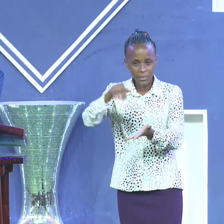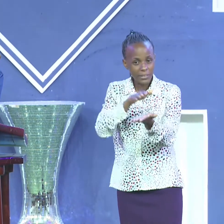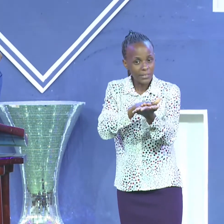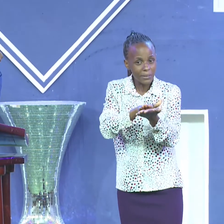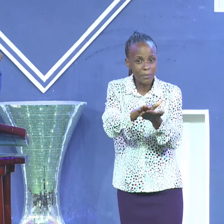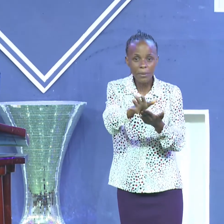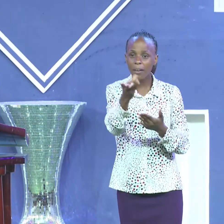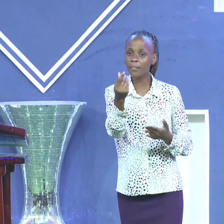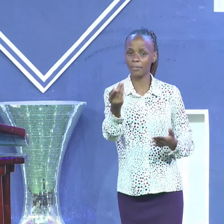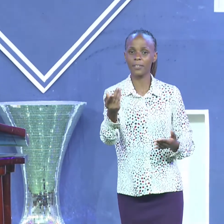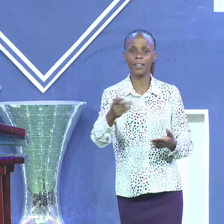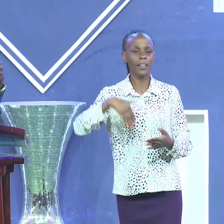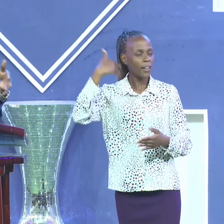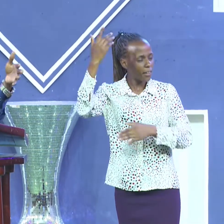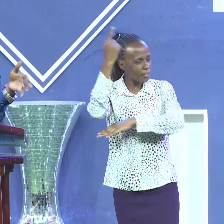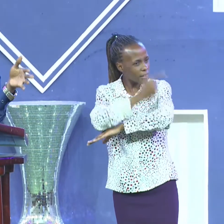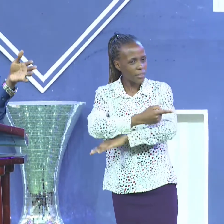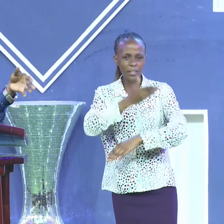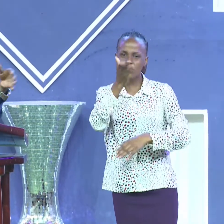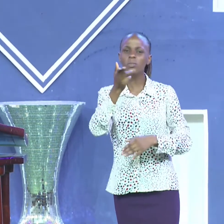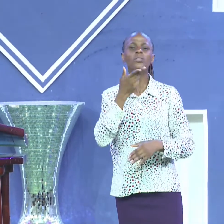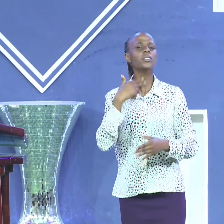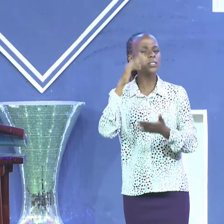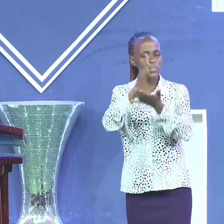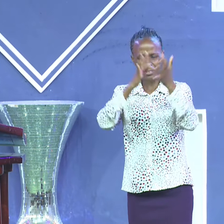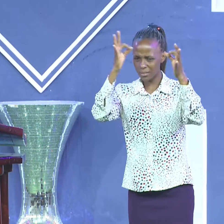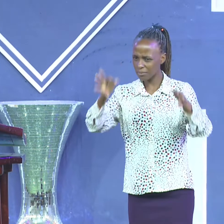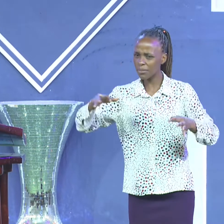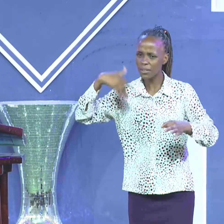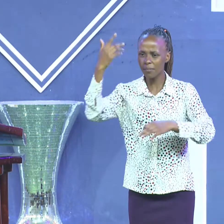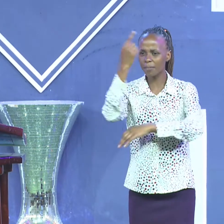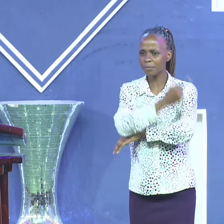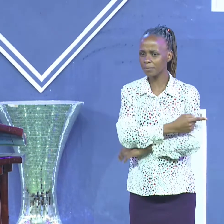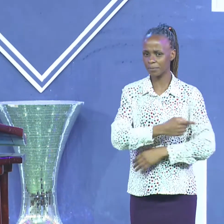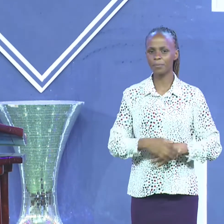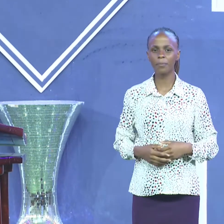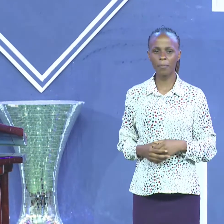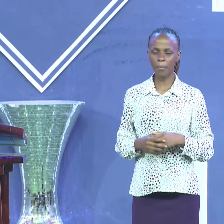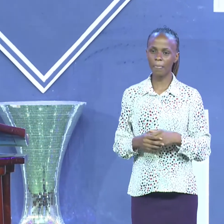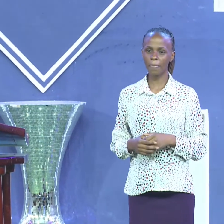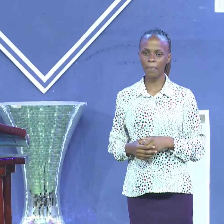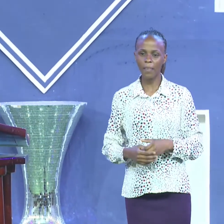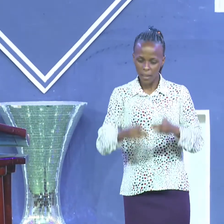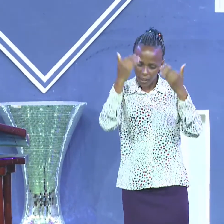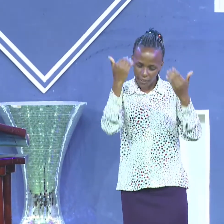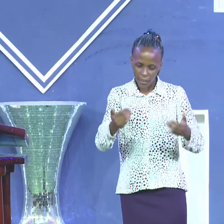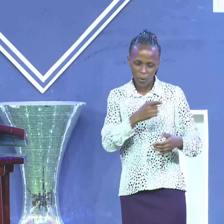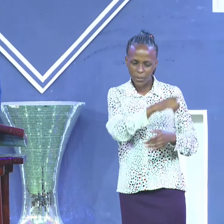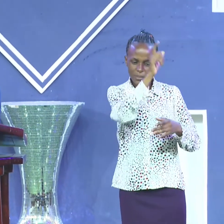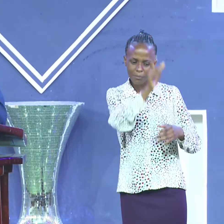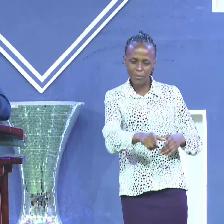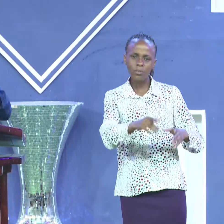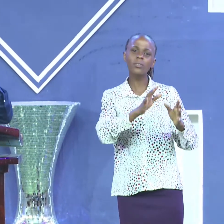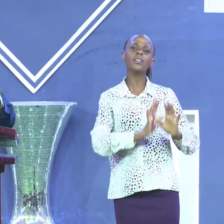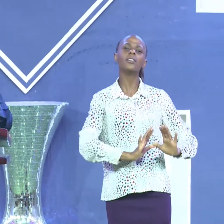to spend money every other day. There is a requirement you need to pay for every other day. So this one